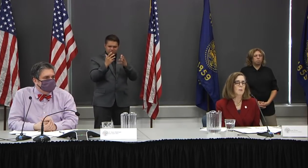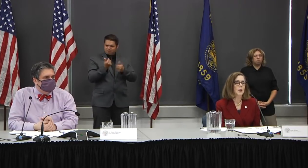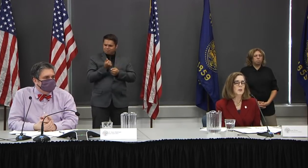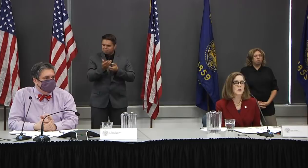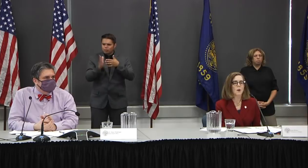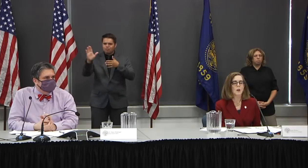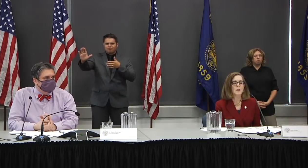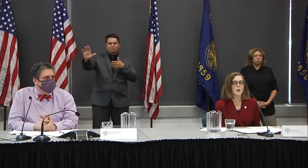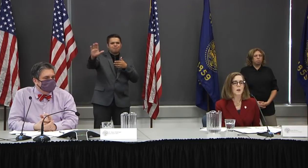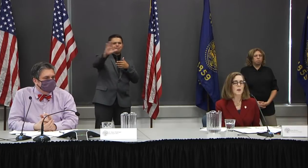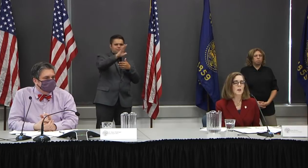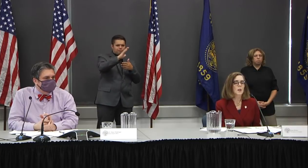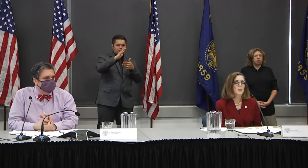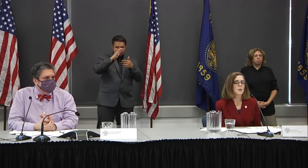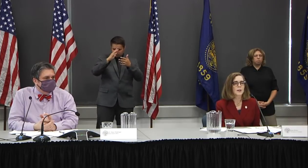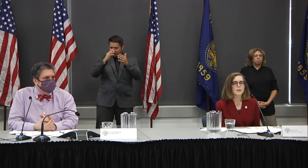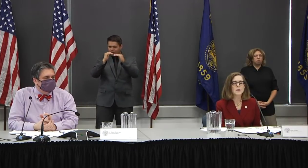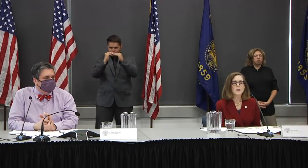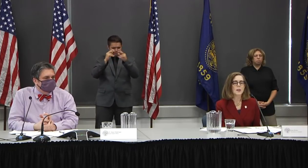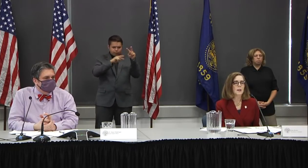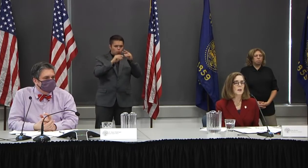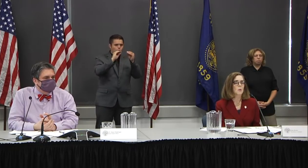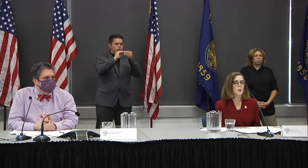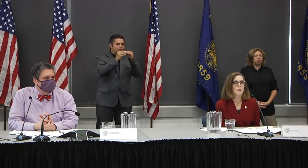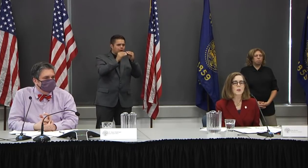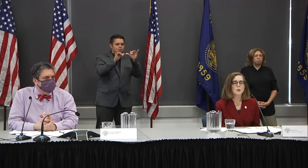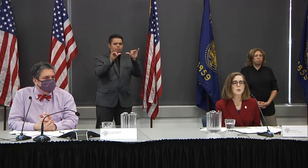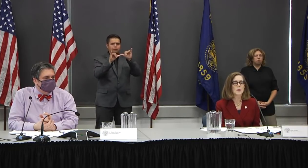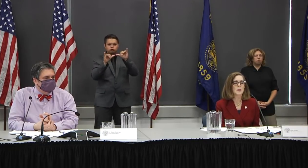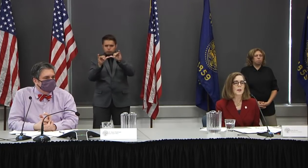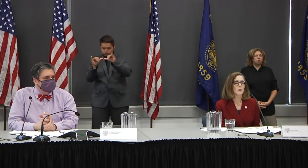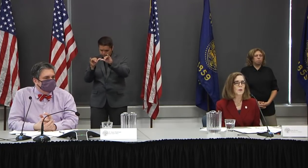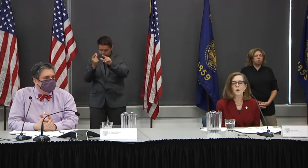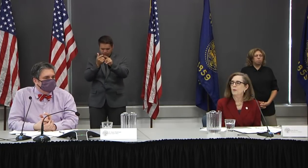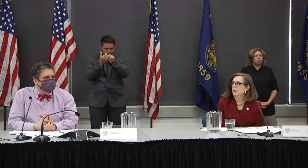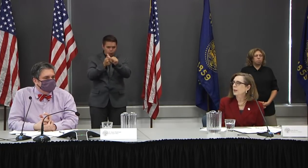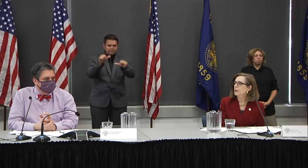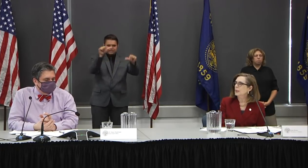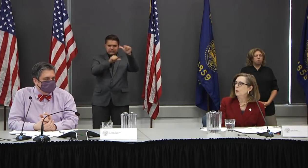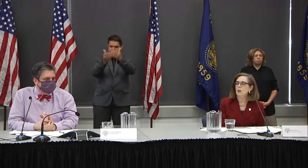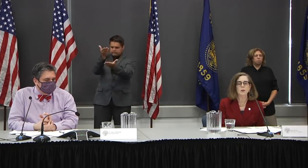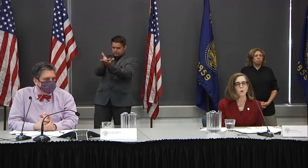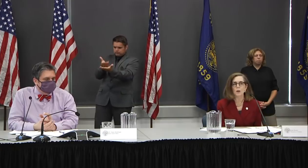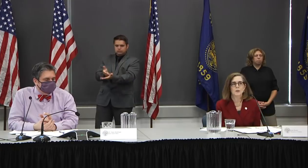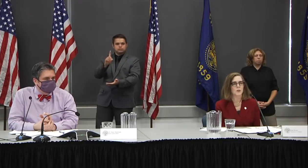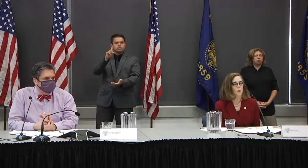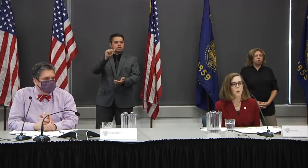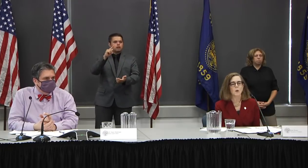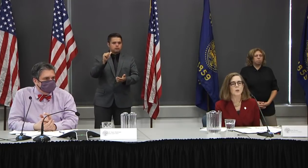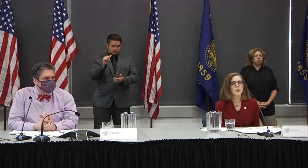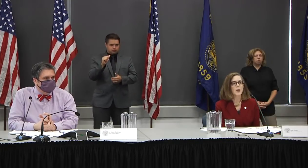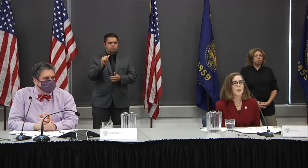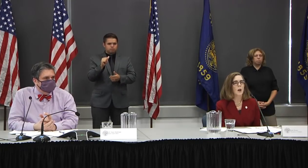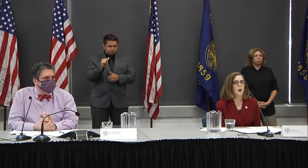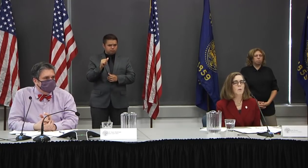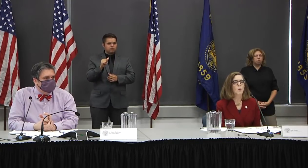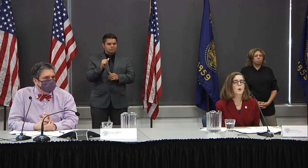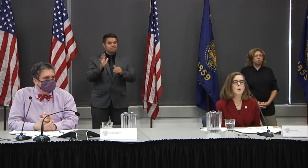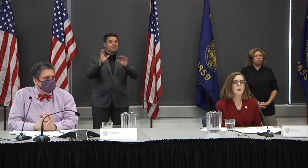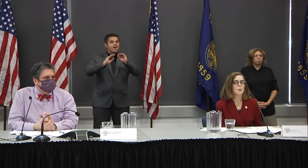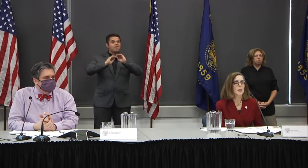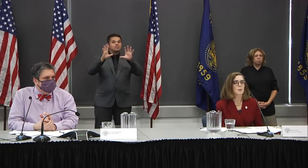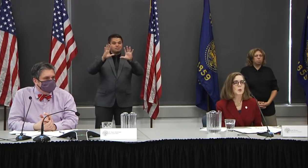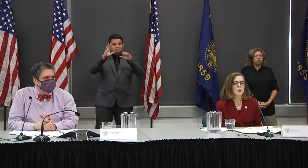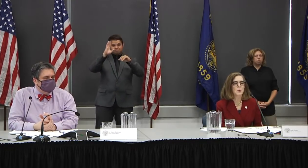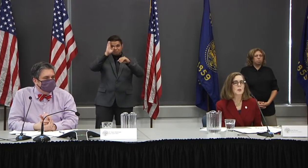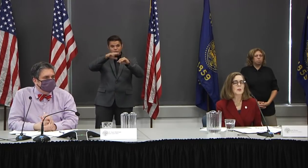used are based on science and data. We are using data from, frankly, all across the world. We